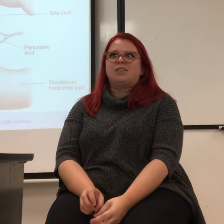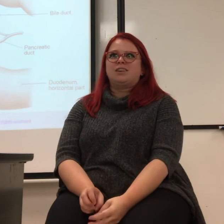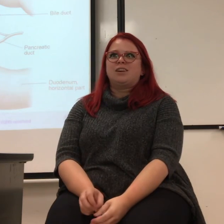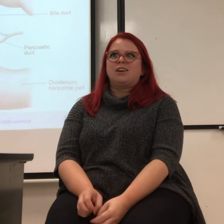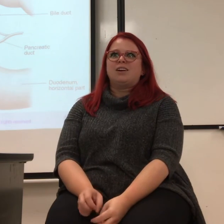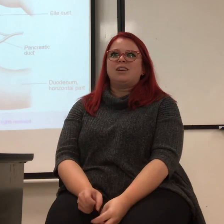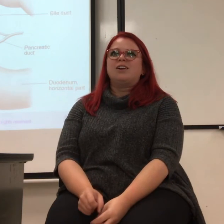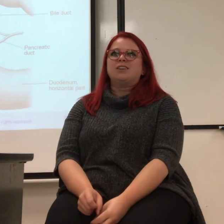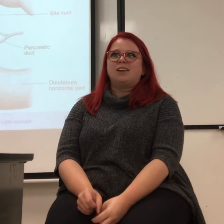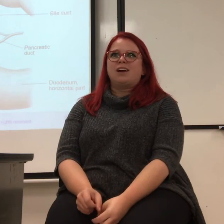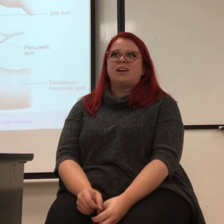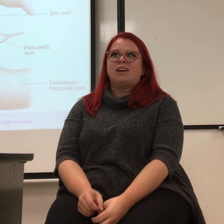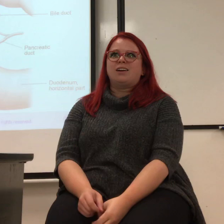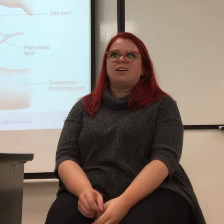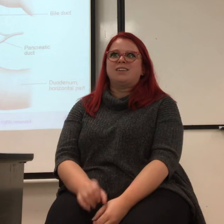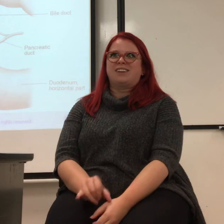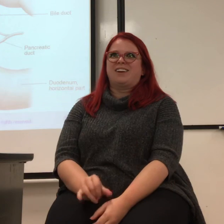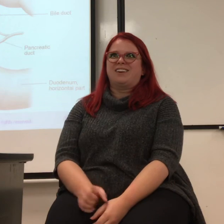right.